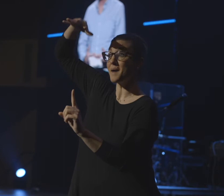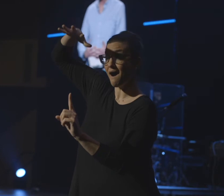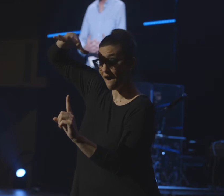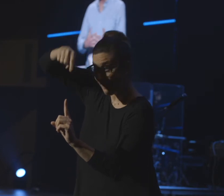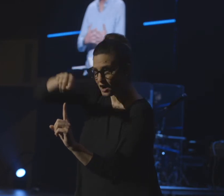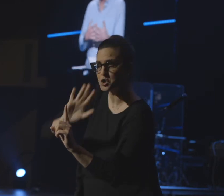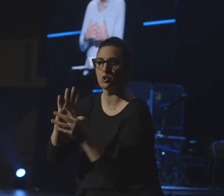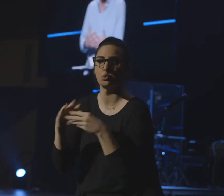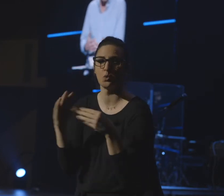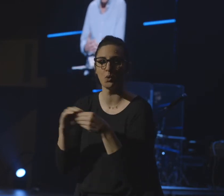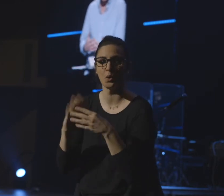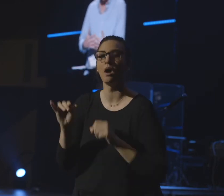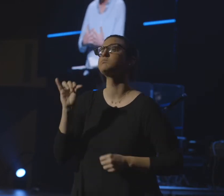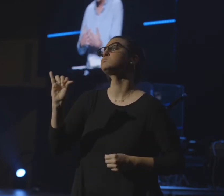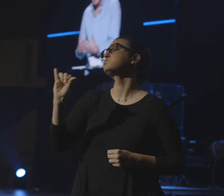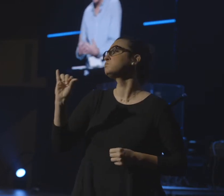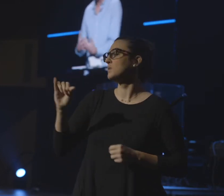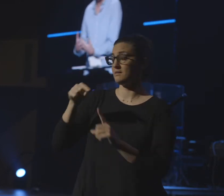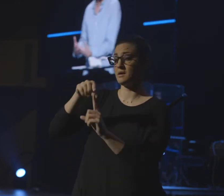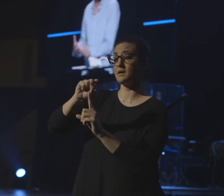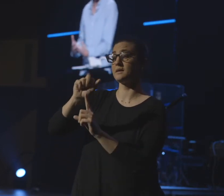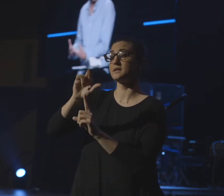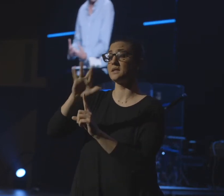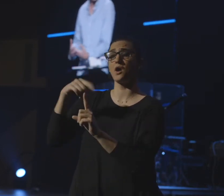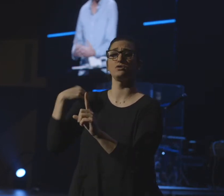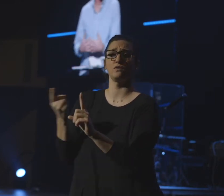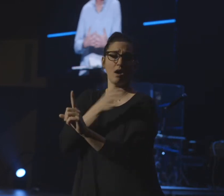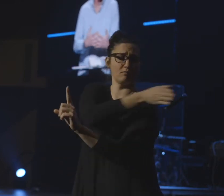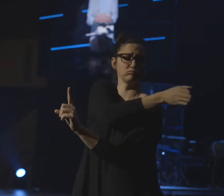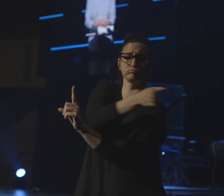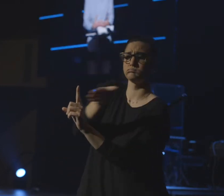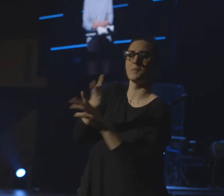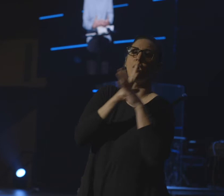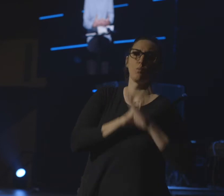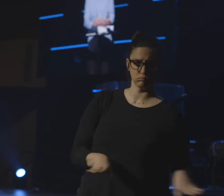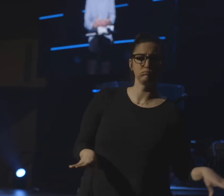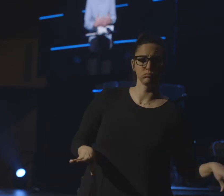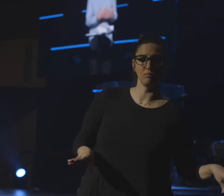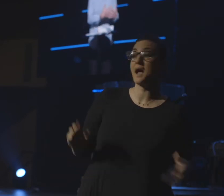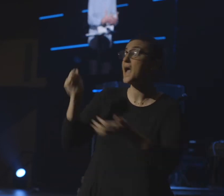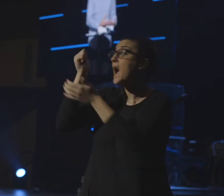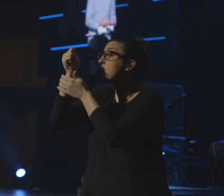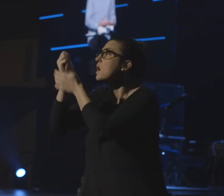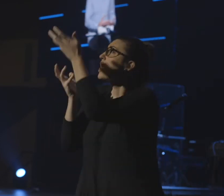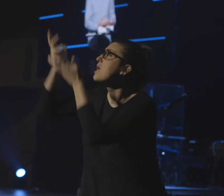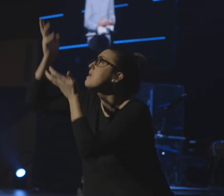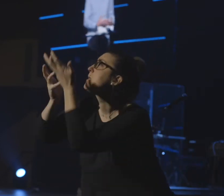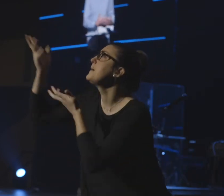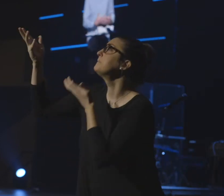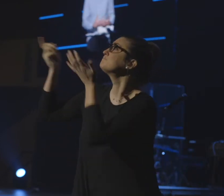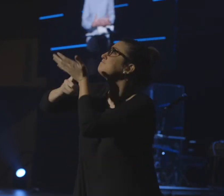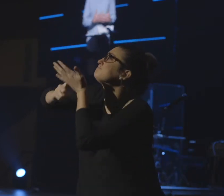Genesis, Sarah, in some ways, you might say, is a passive agent so far, right? Her husband gets this vision from God. They have a couple